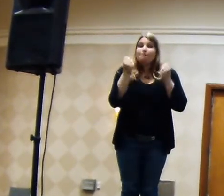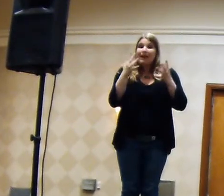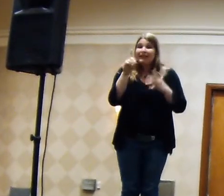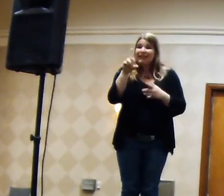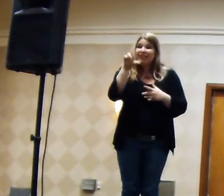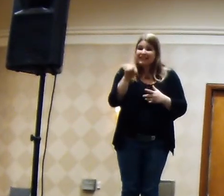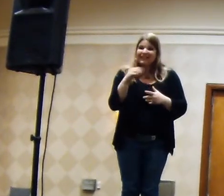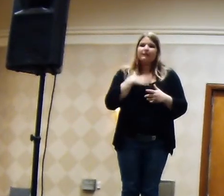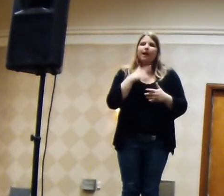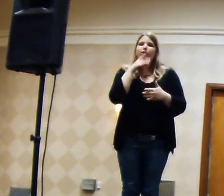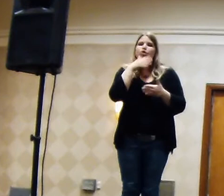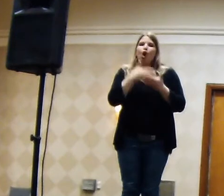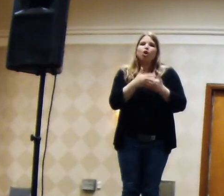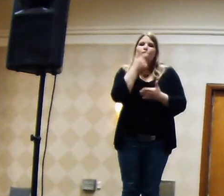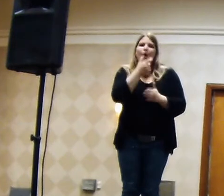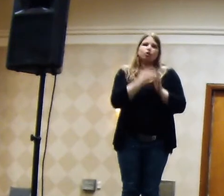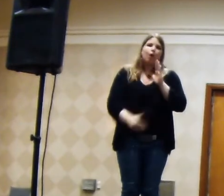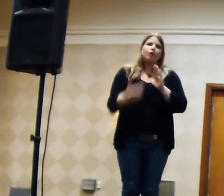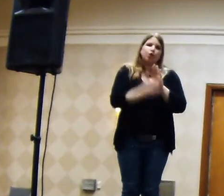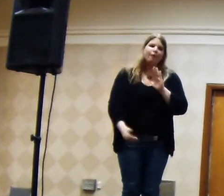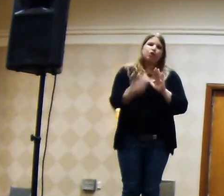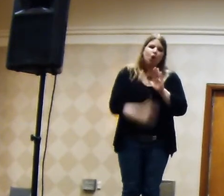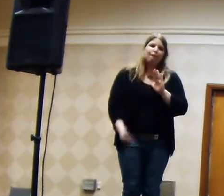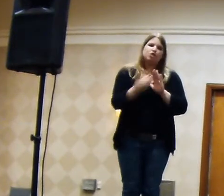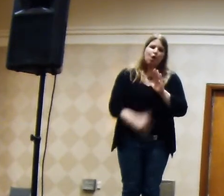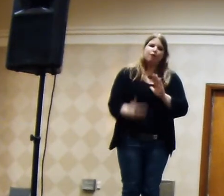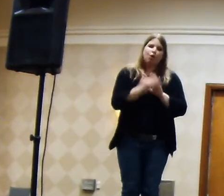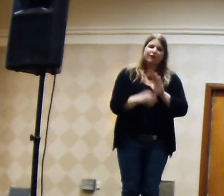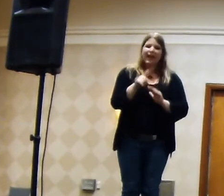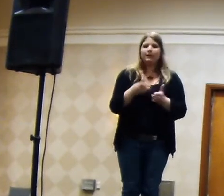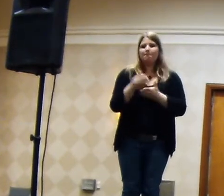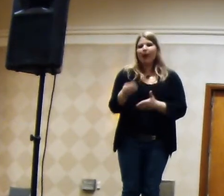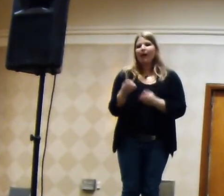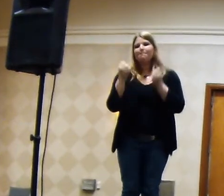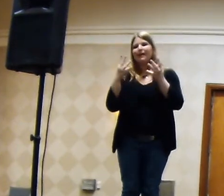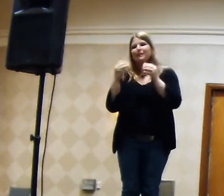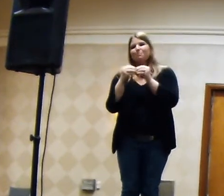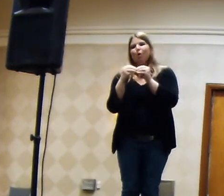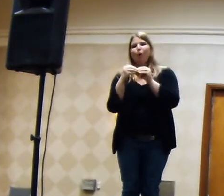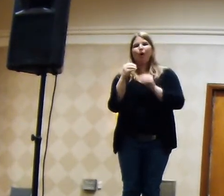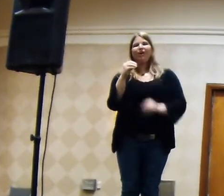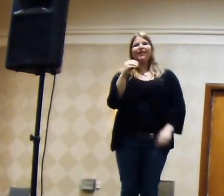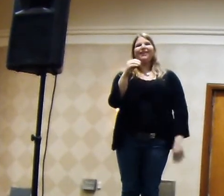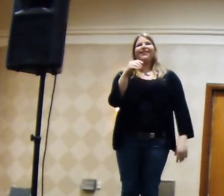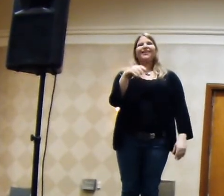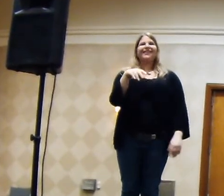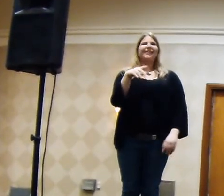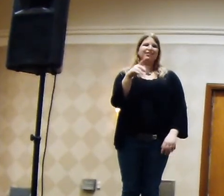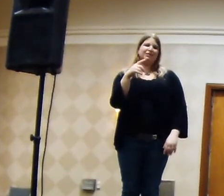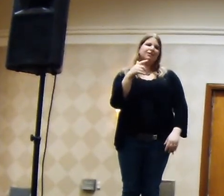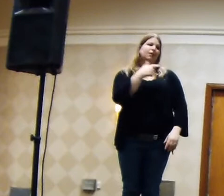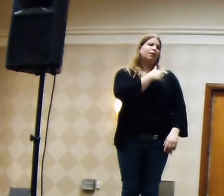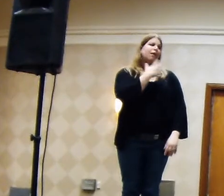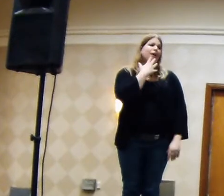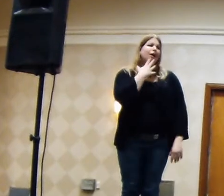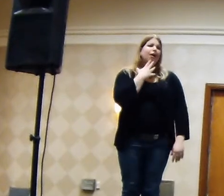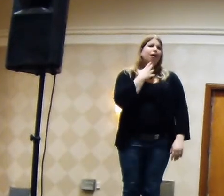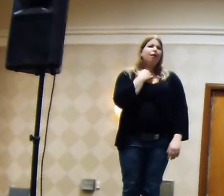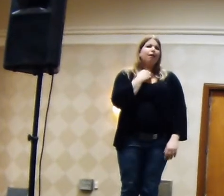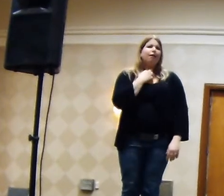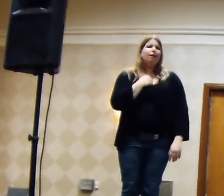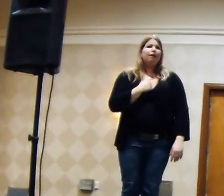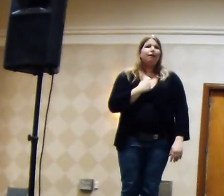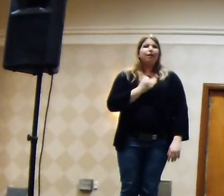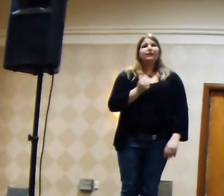watch portions of it over and over again. It's one of her favorite movies. That's so sweet. Yeah. And so I'll sit and watch with her because I can only watch so